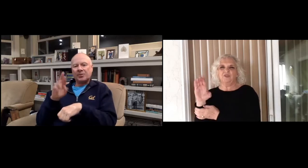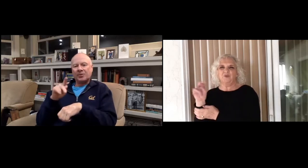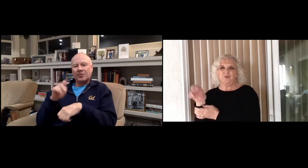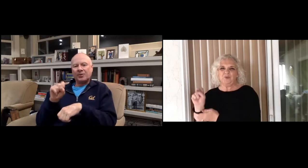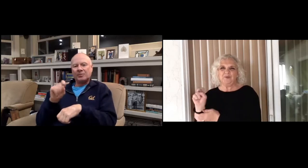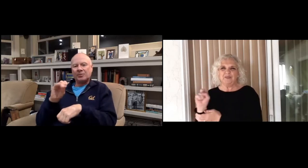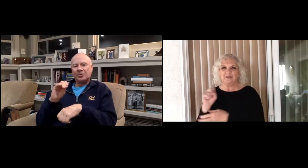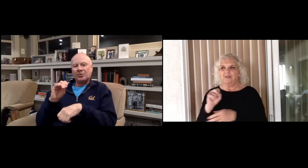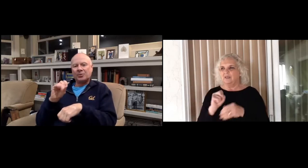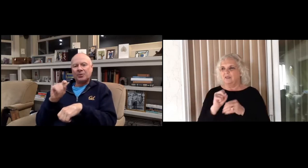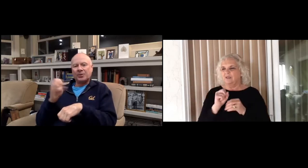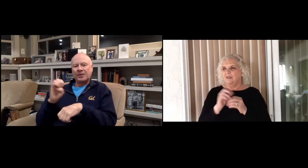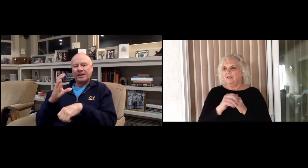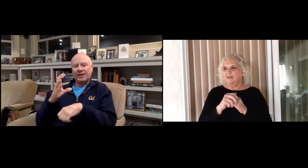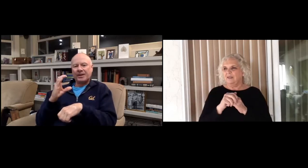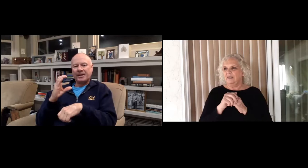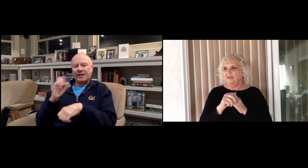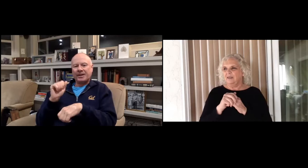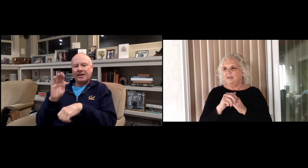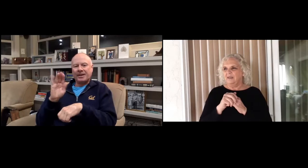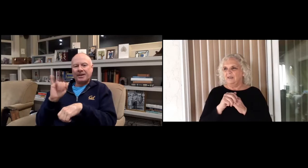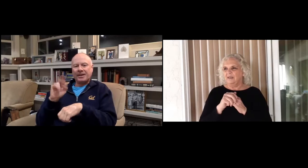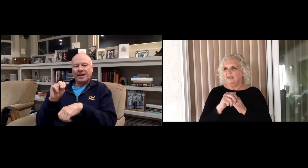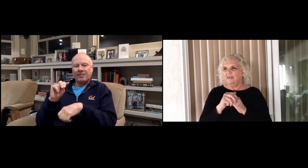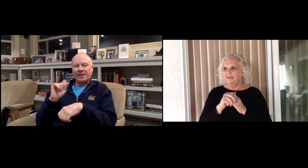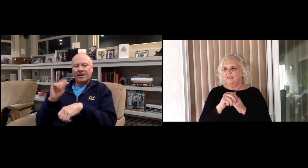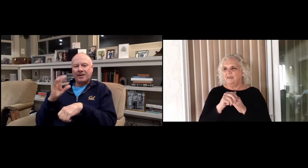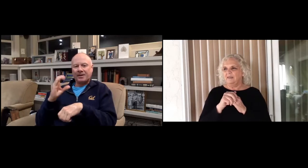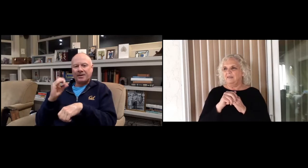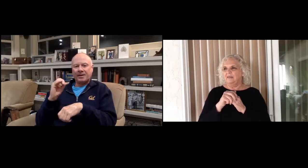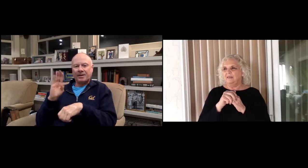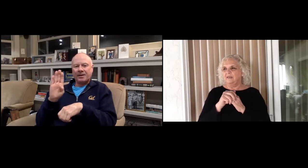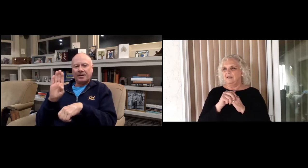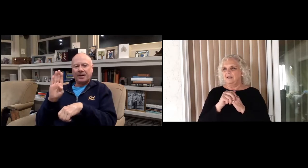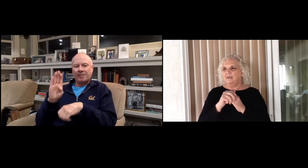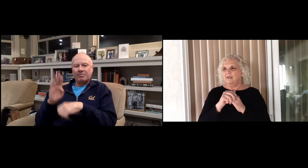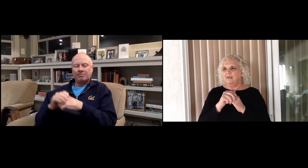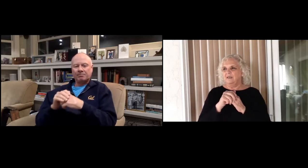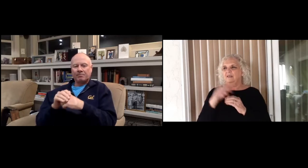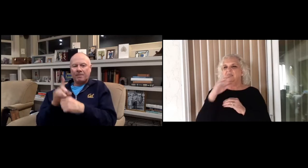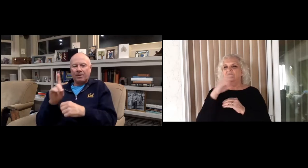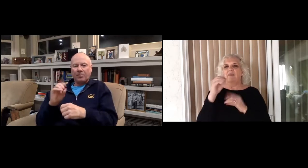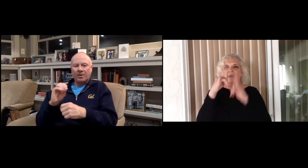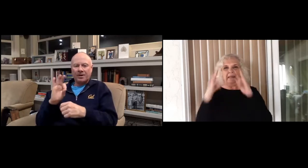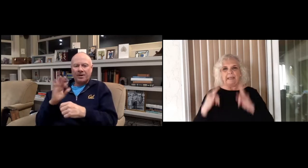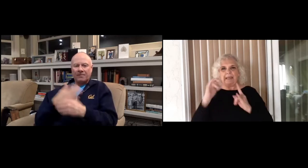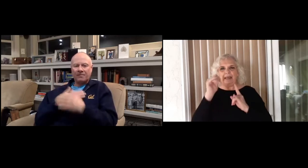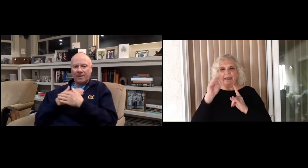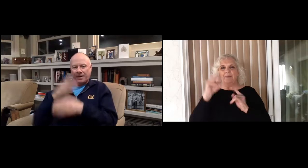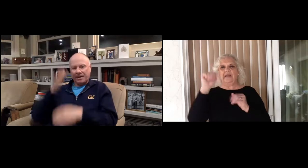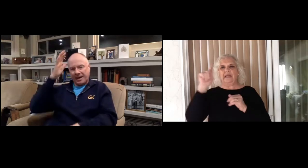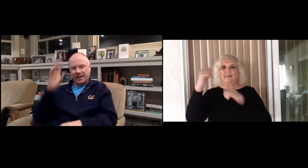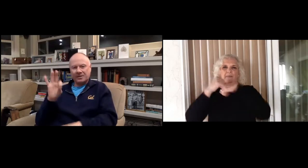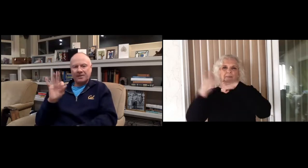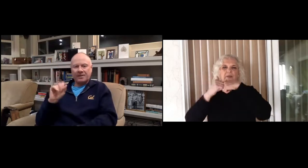Summer trips to the cabin at Cop, one of